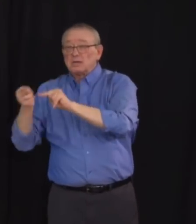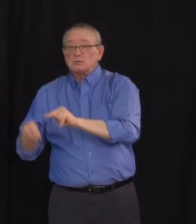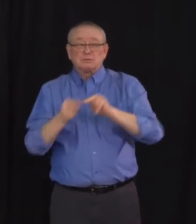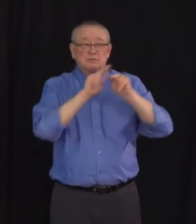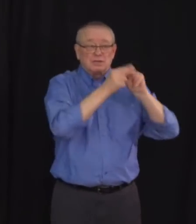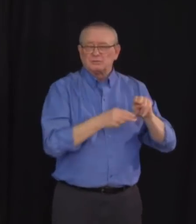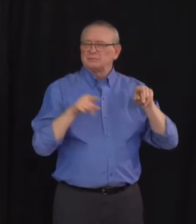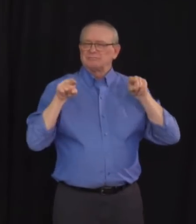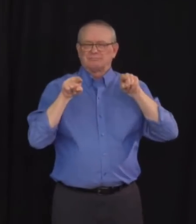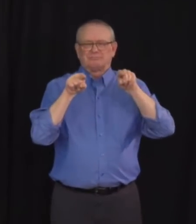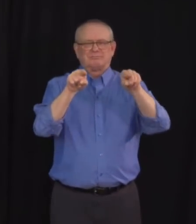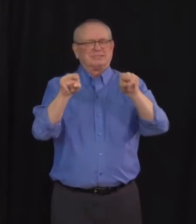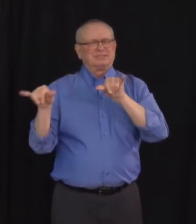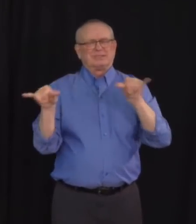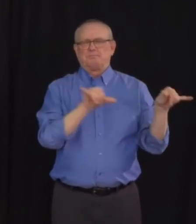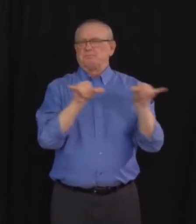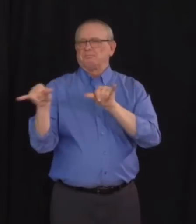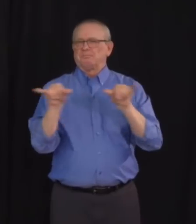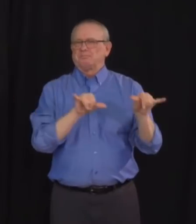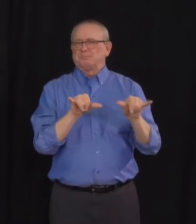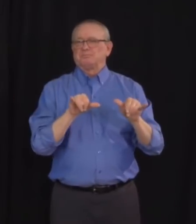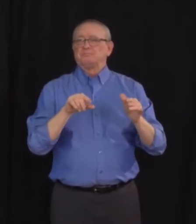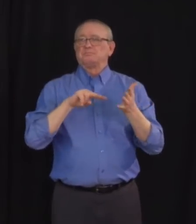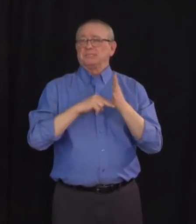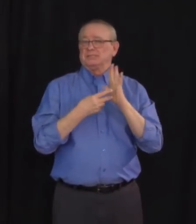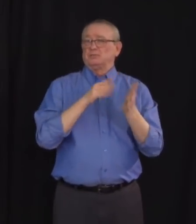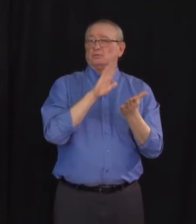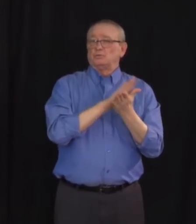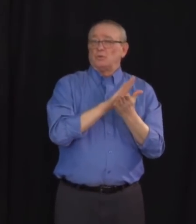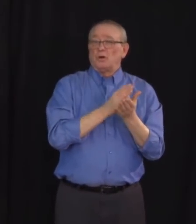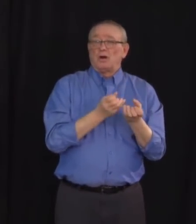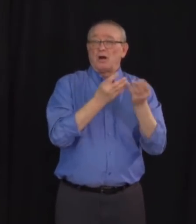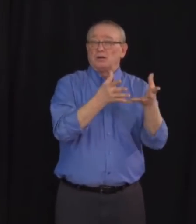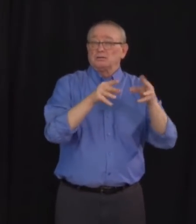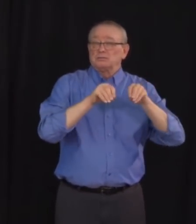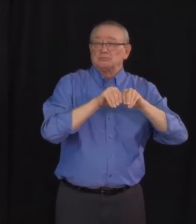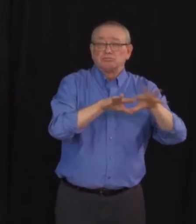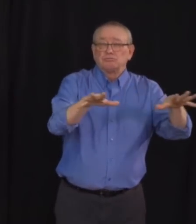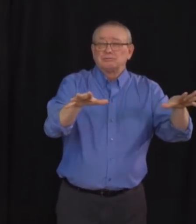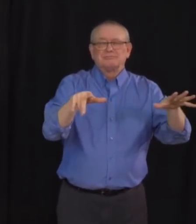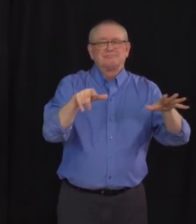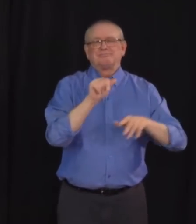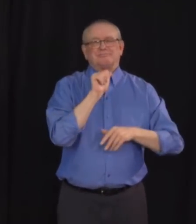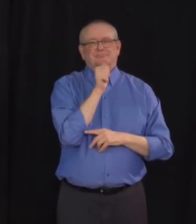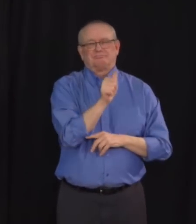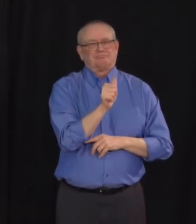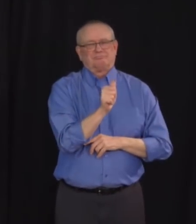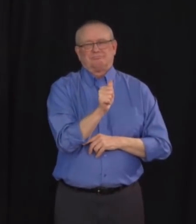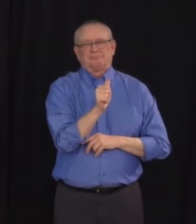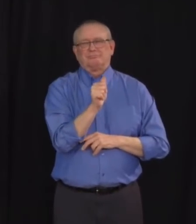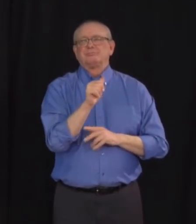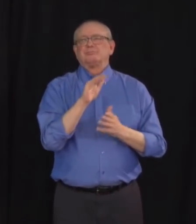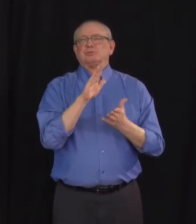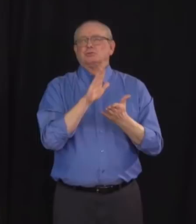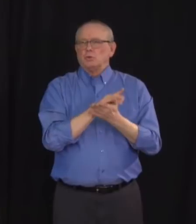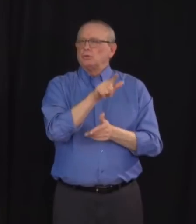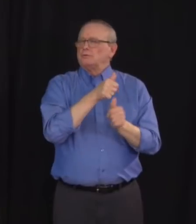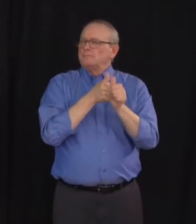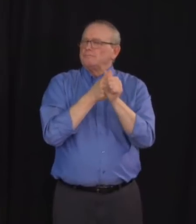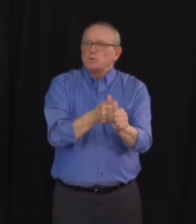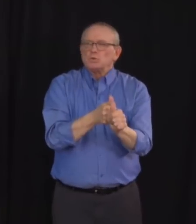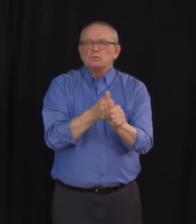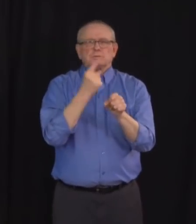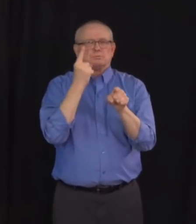not a primary driver of COVID-19 transmission when appropriate measures are applied. The measures in